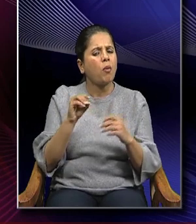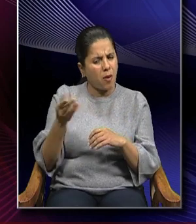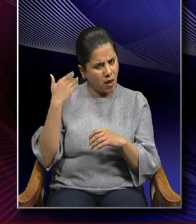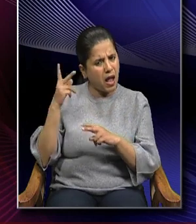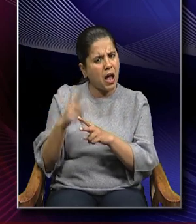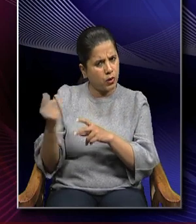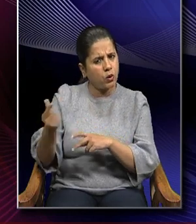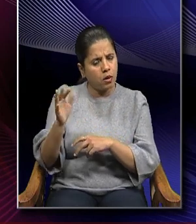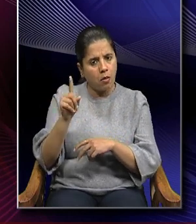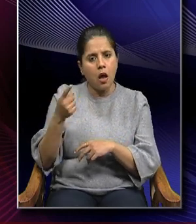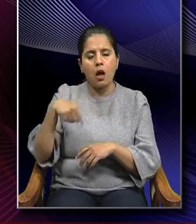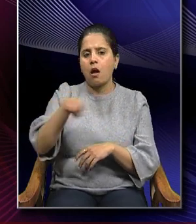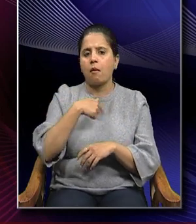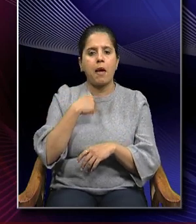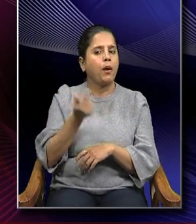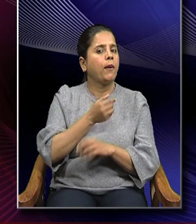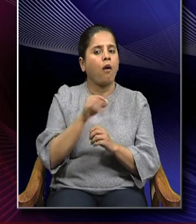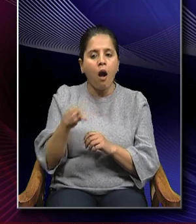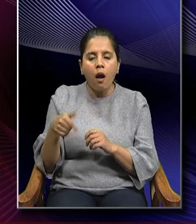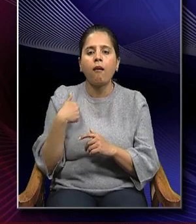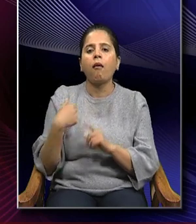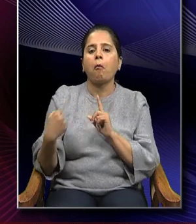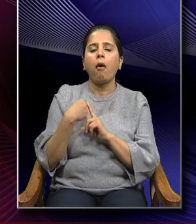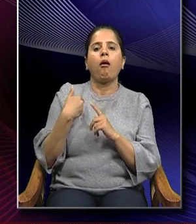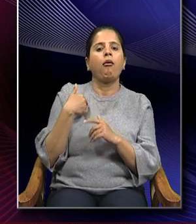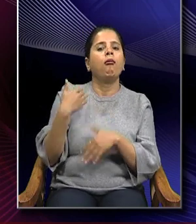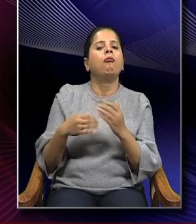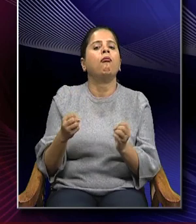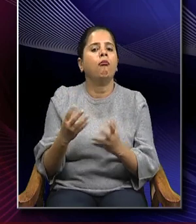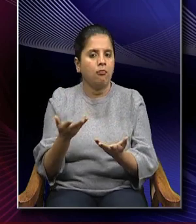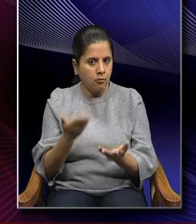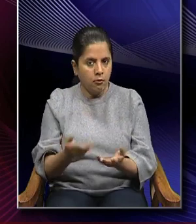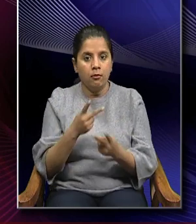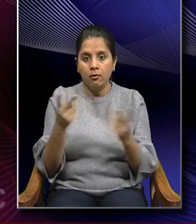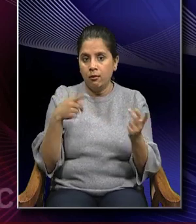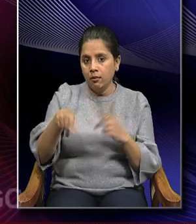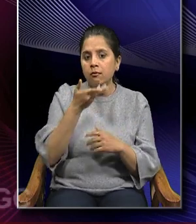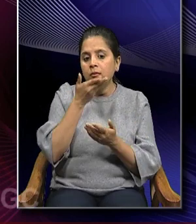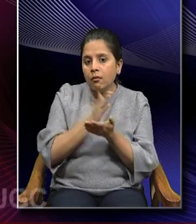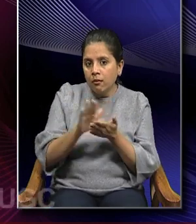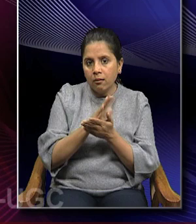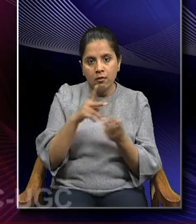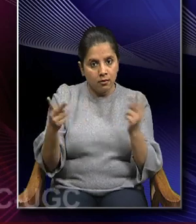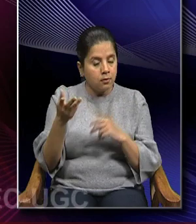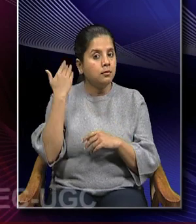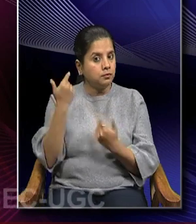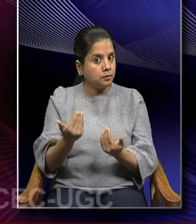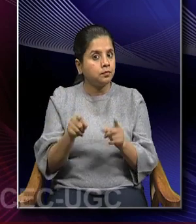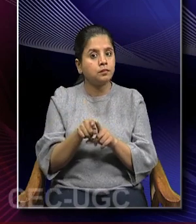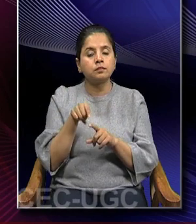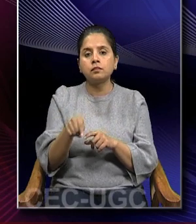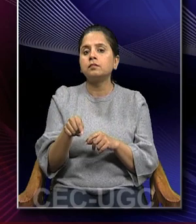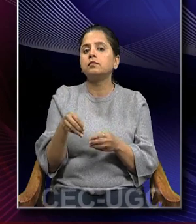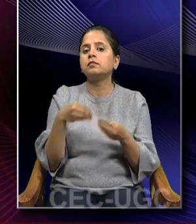is a new variant to that particular product. And as I told you about water purifiers, that initially they were